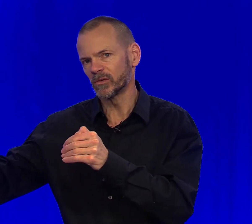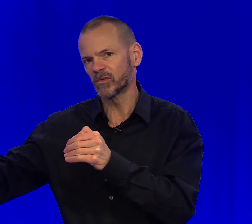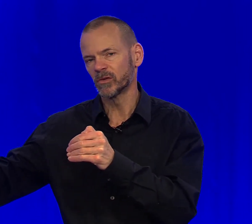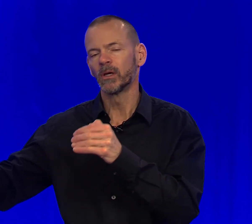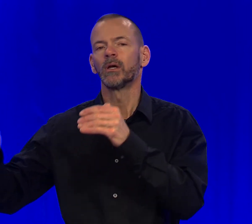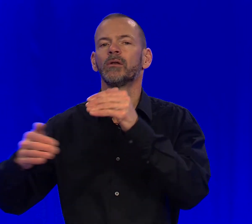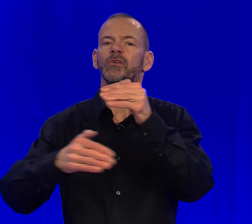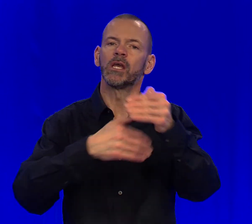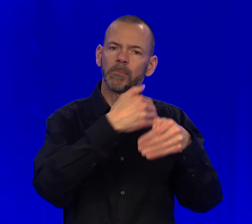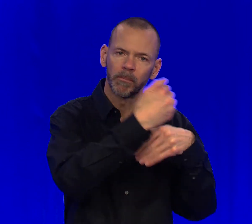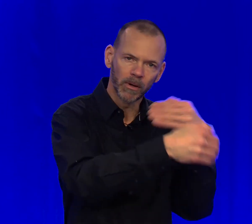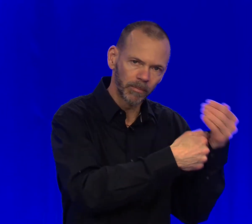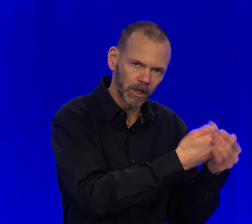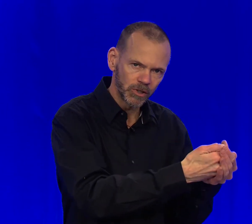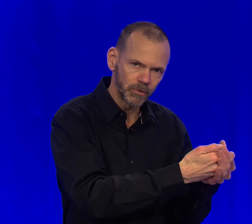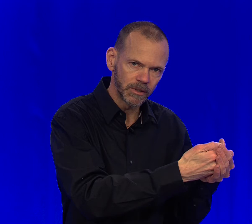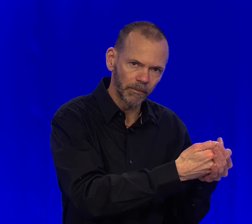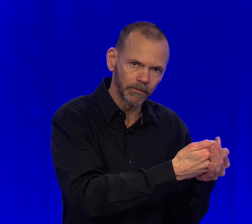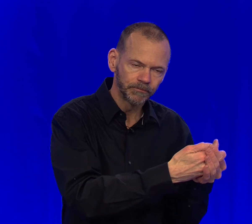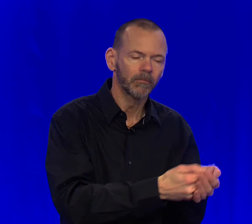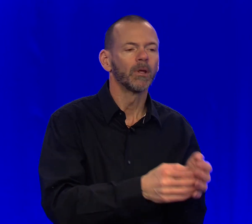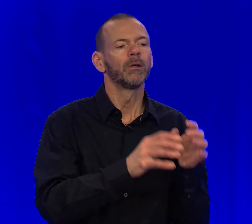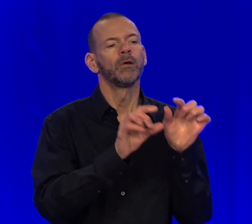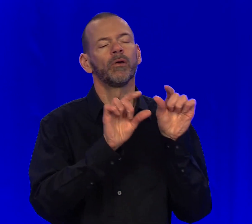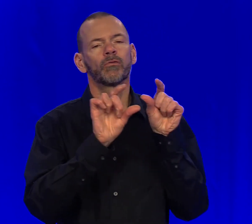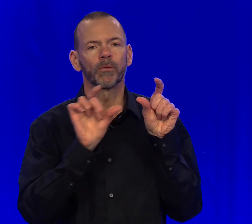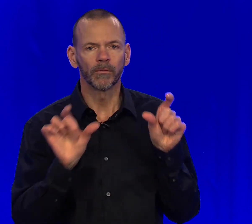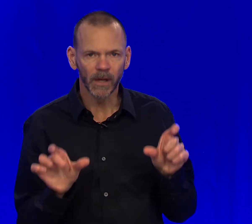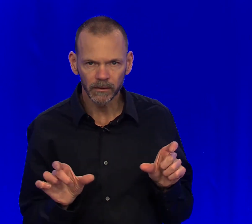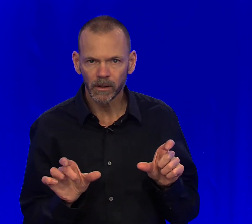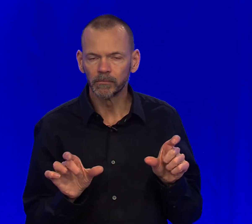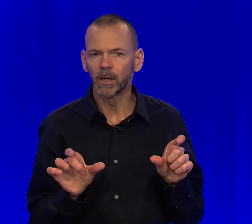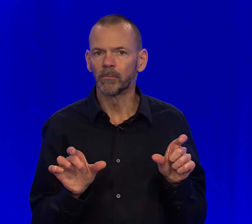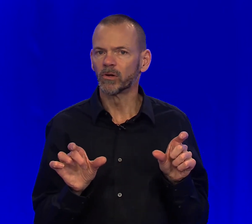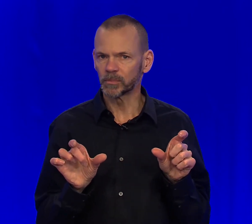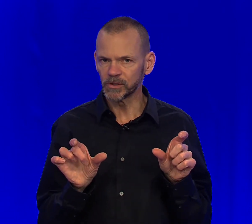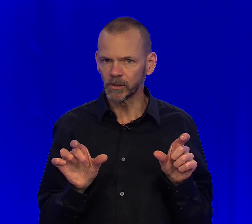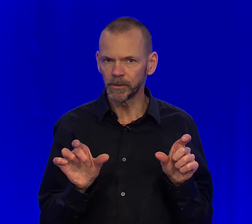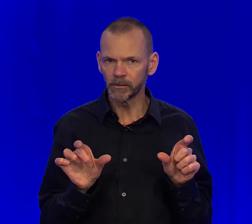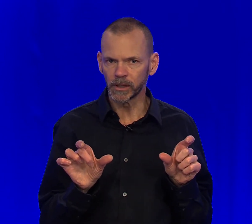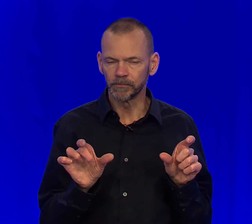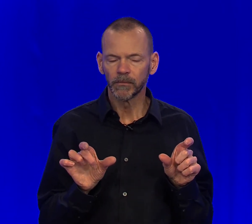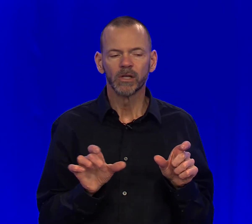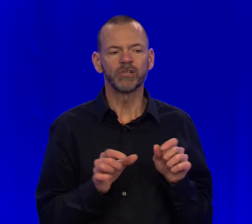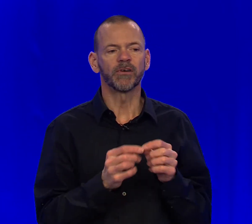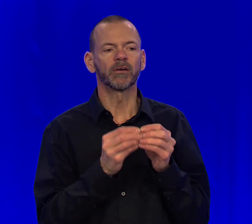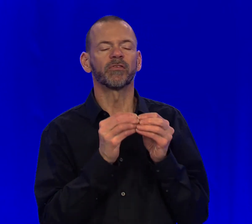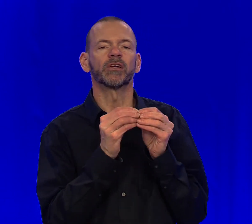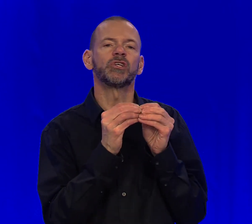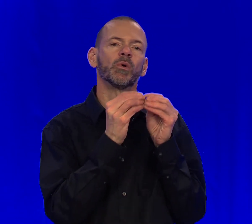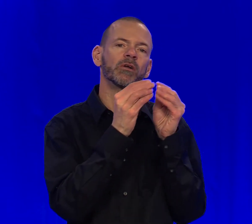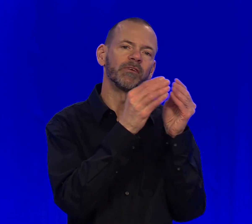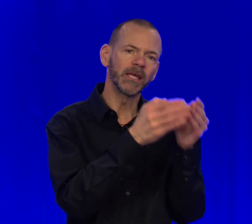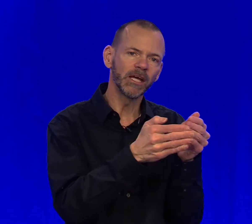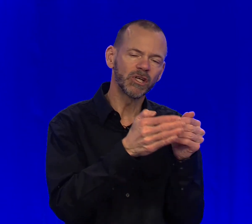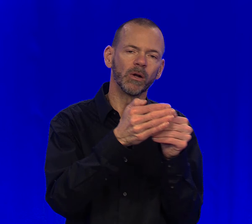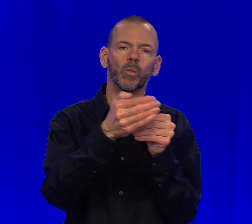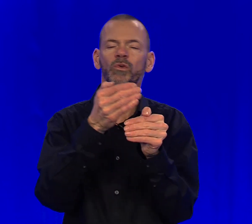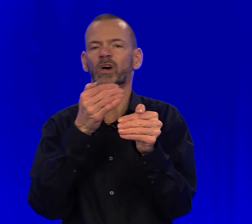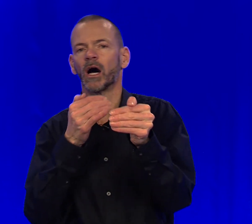weeks to keep her body tuned up. Throughout that multiple year period, she found if like she went on vacation and was out